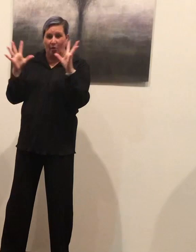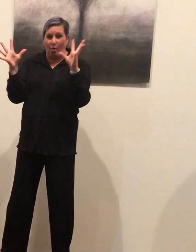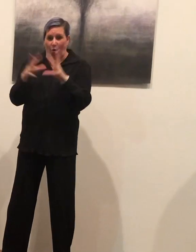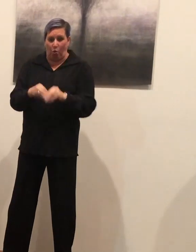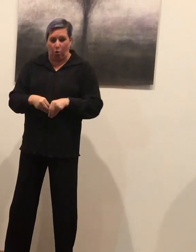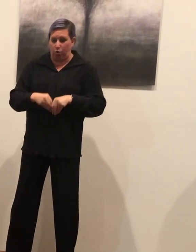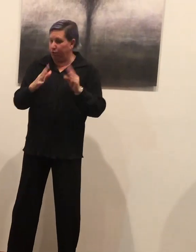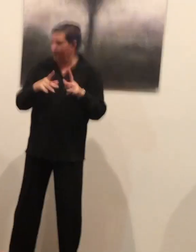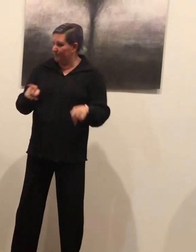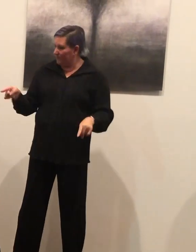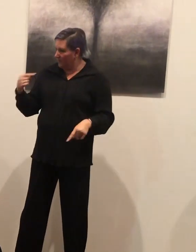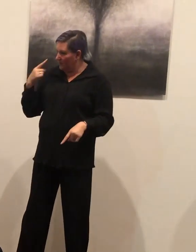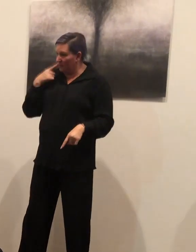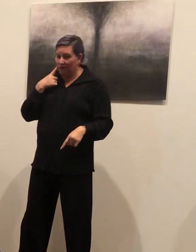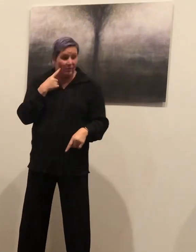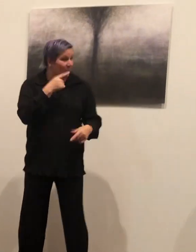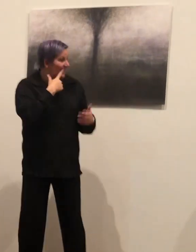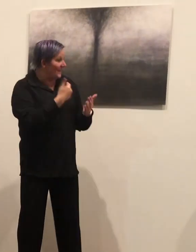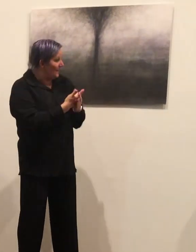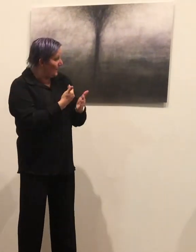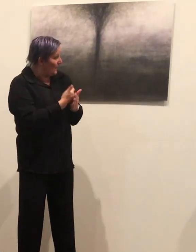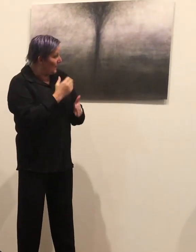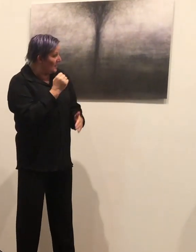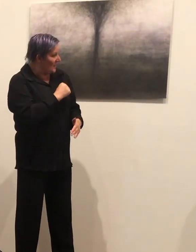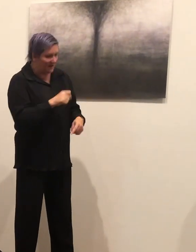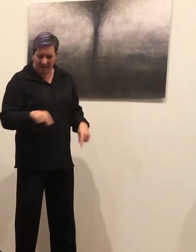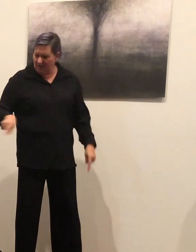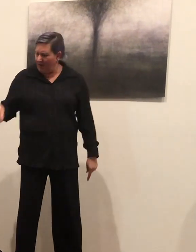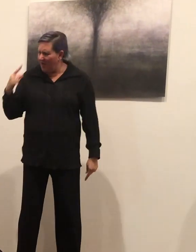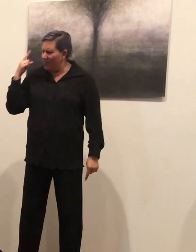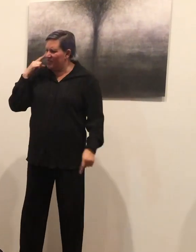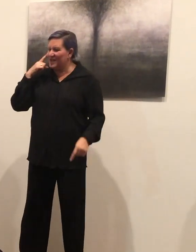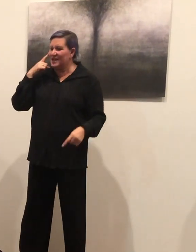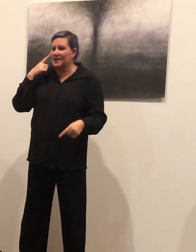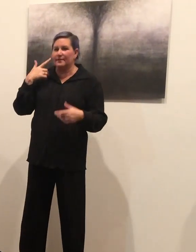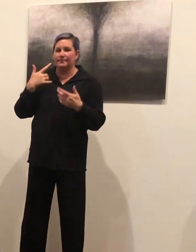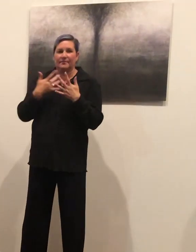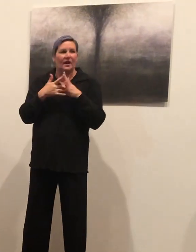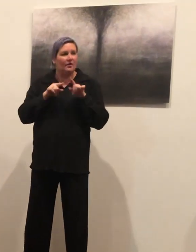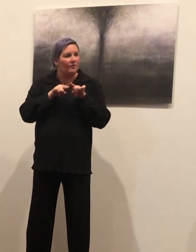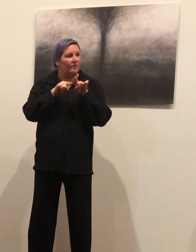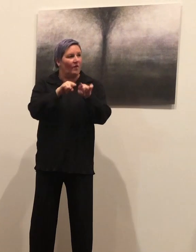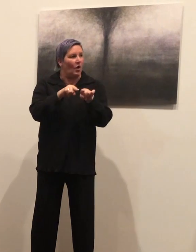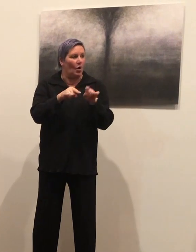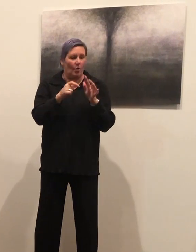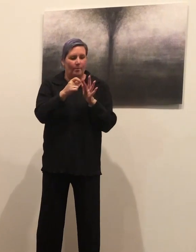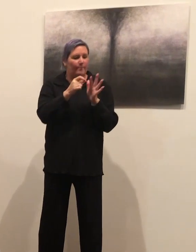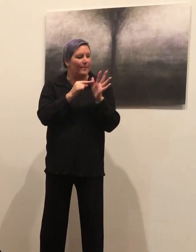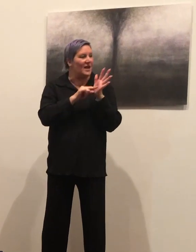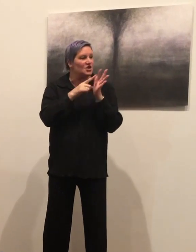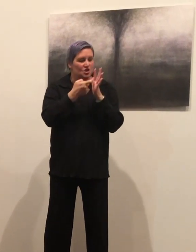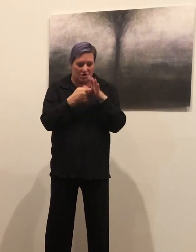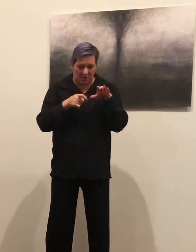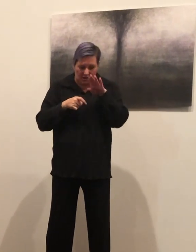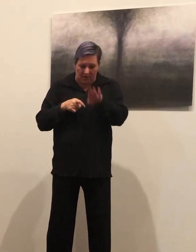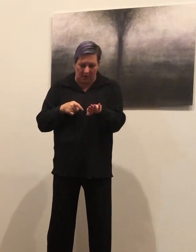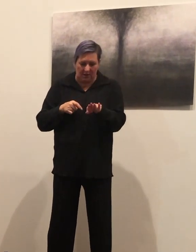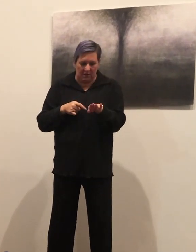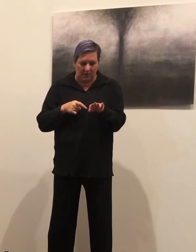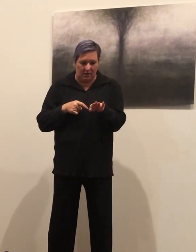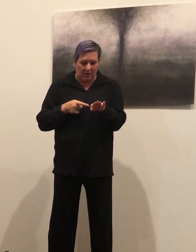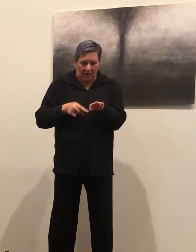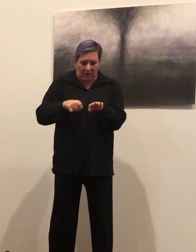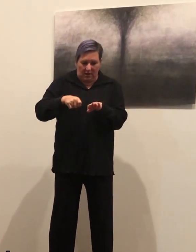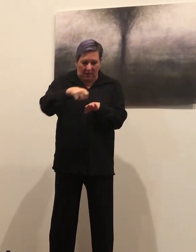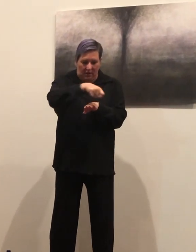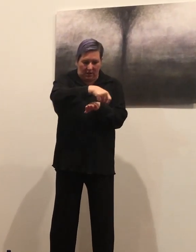I think we kept it all, didn't we, myself? Yeah, I'd say both. You use it as a pattern you trace around it. And we wrote on all the